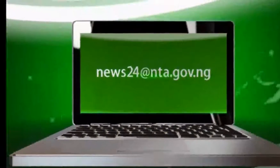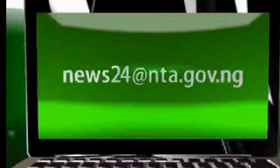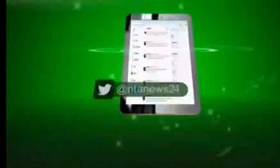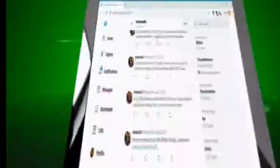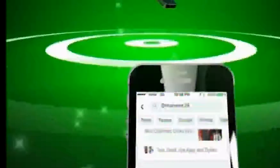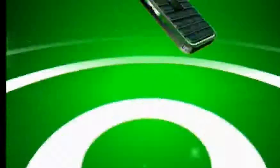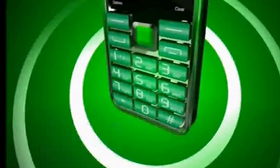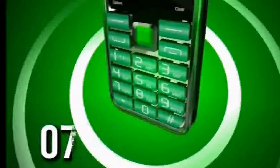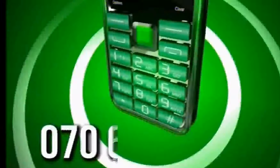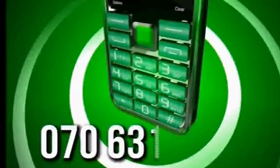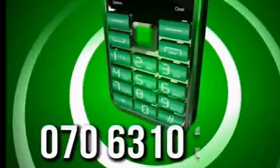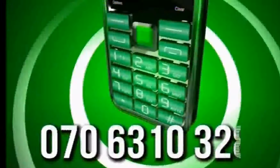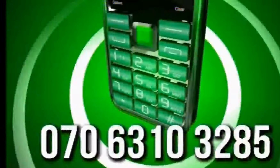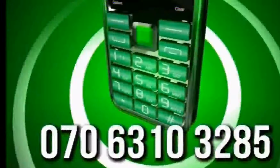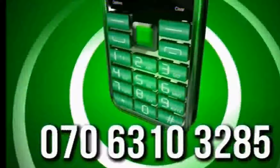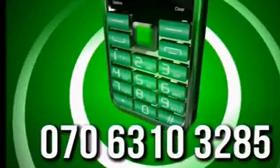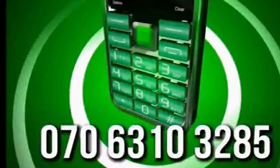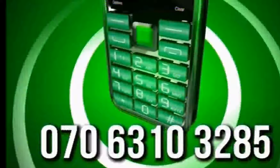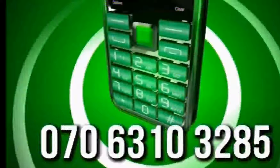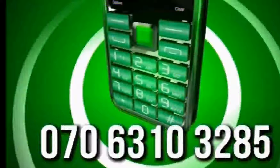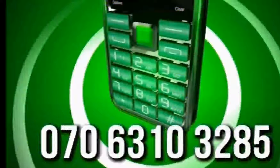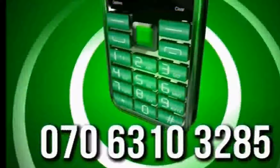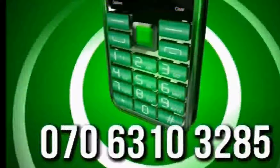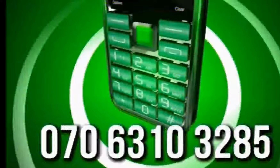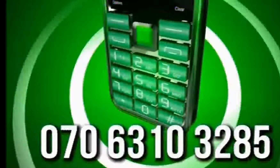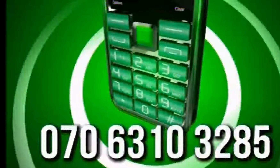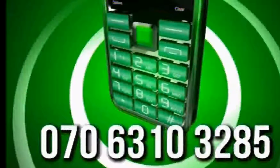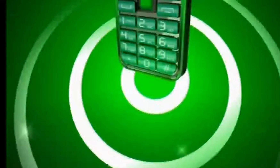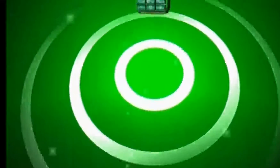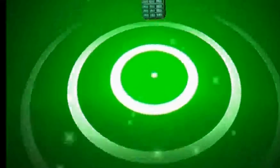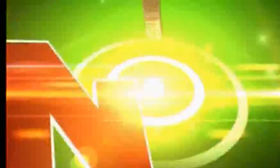news24@nta.gov.ng or call us on the following numbers.